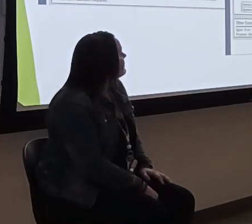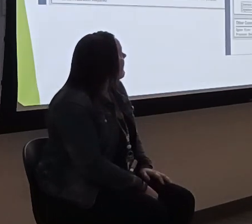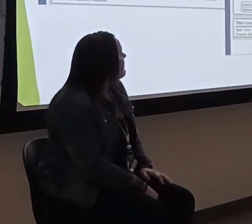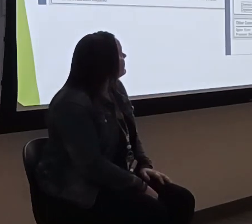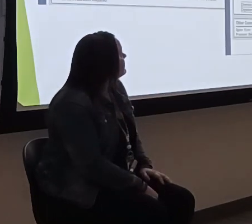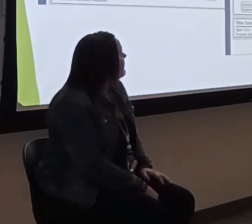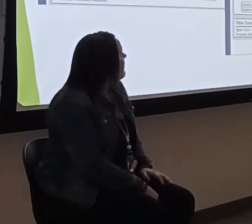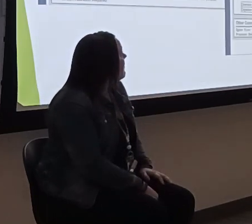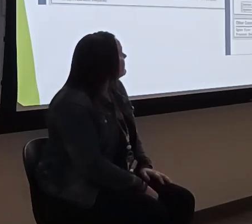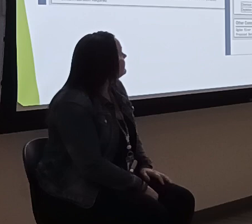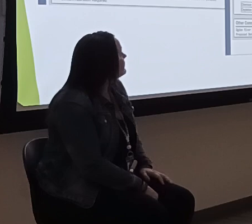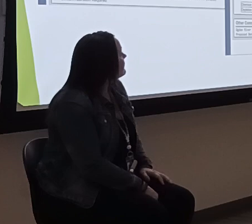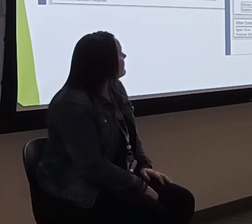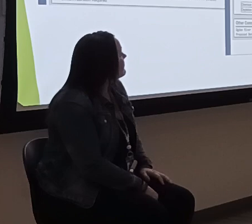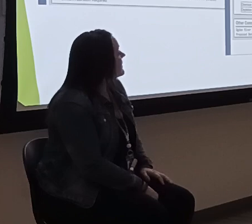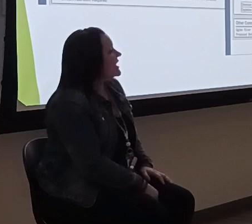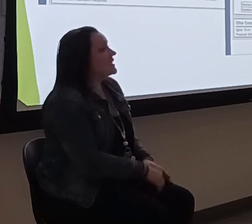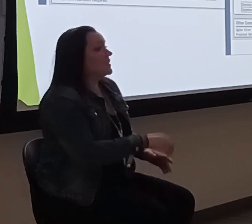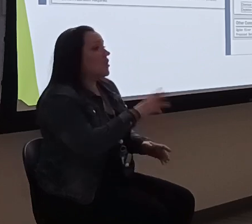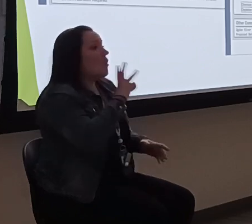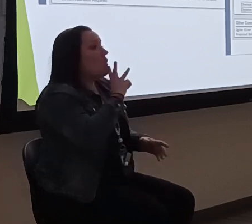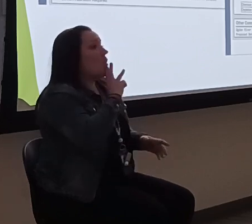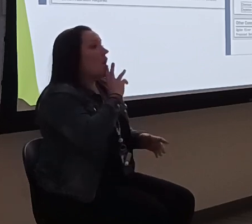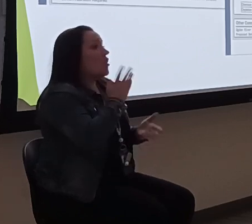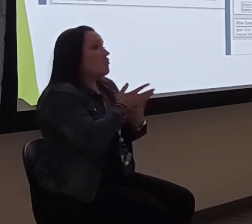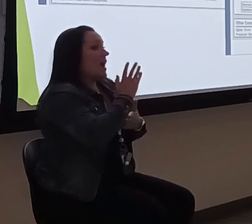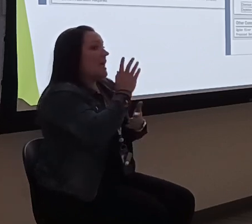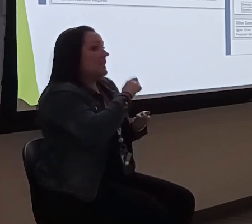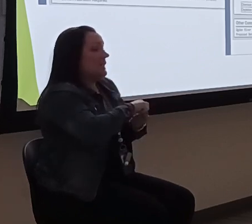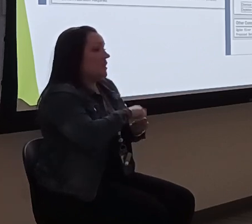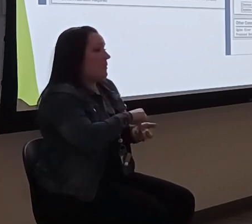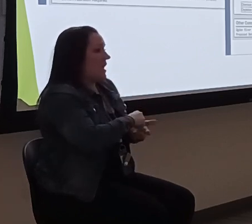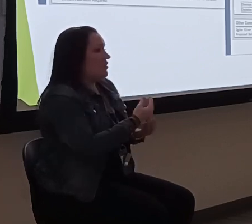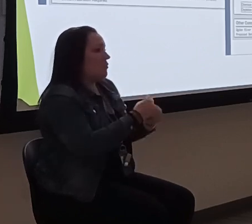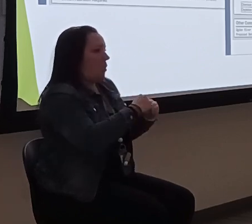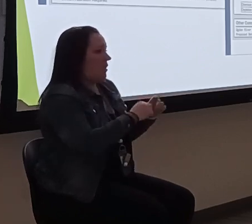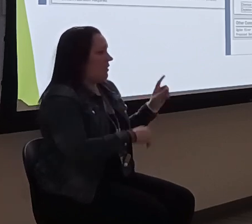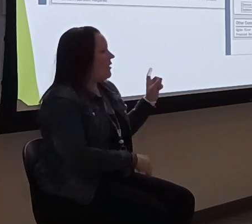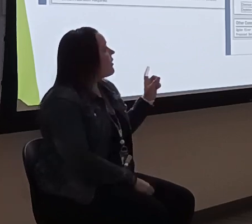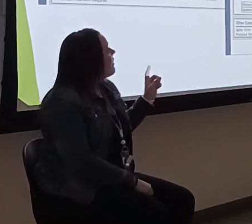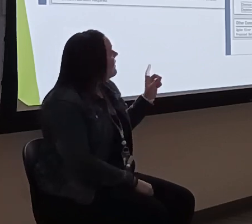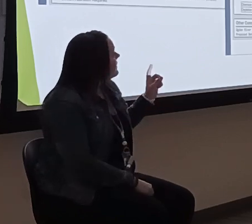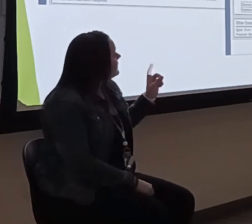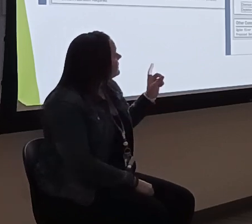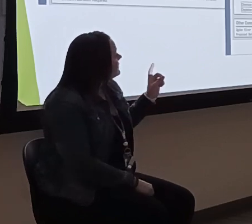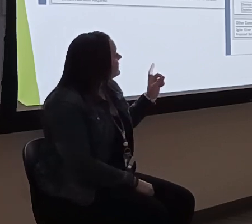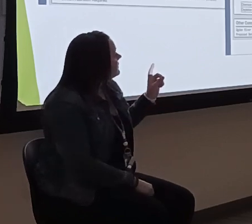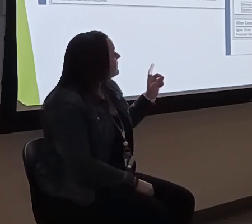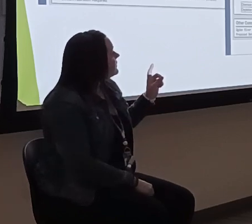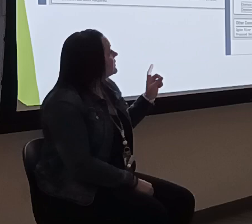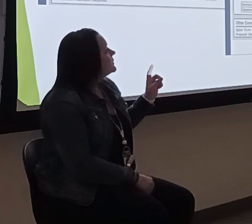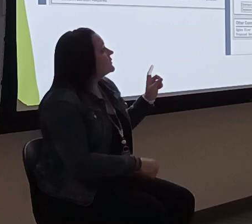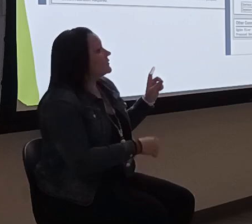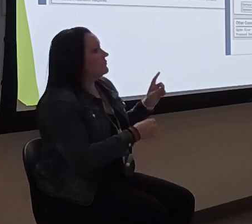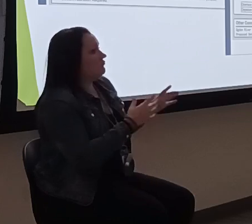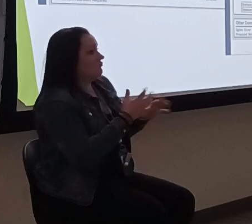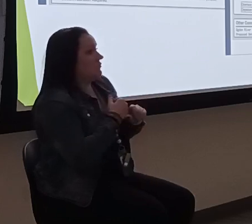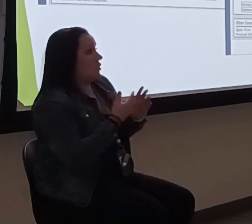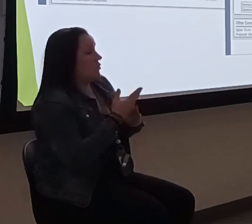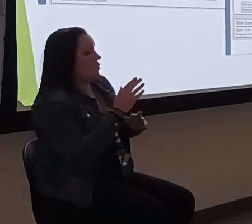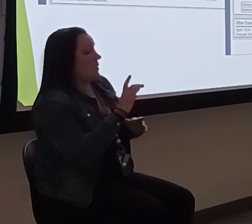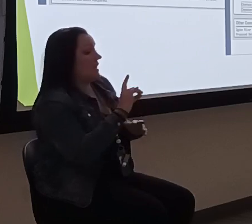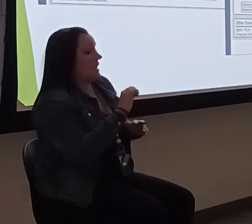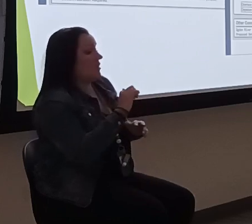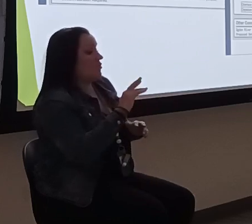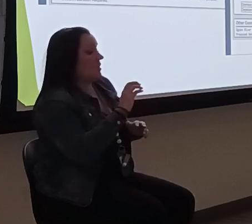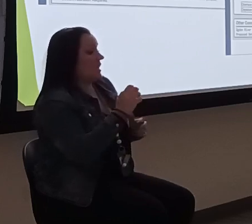This is the rest of the water right detail page. It shows you, it's based on a decree. The